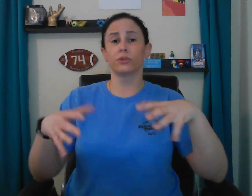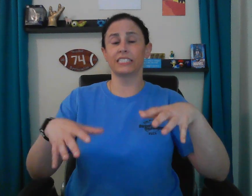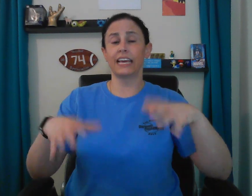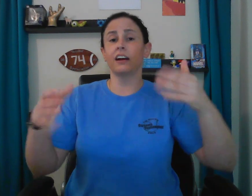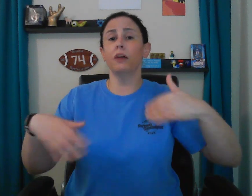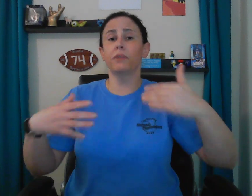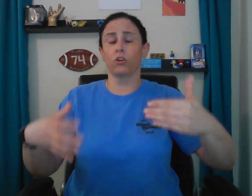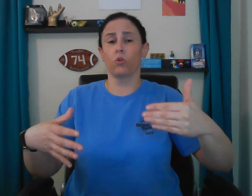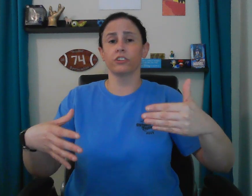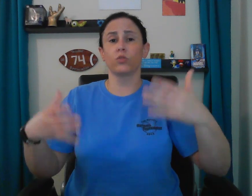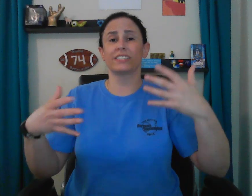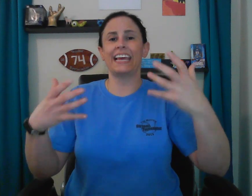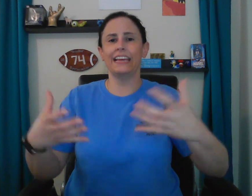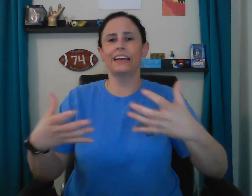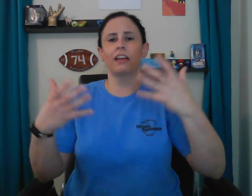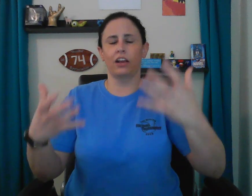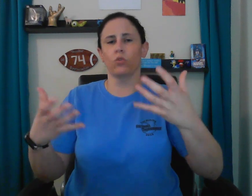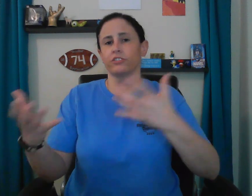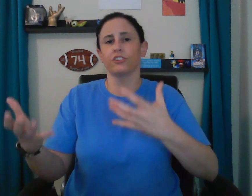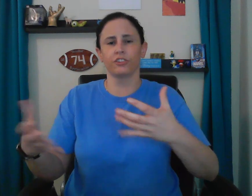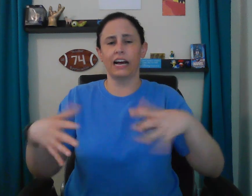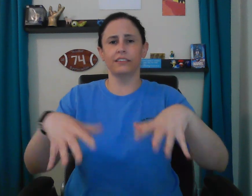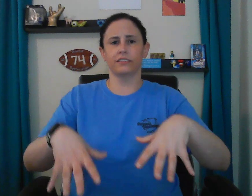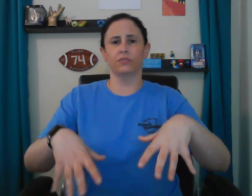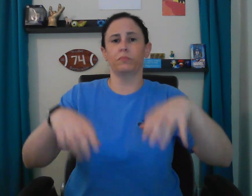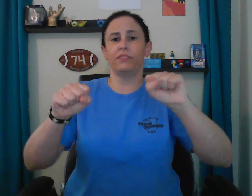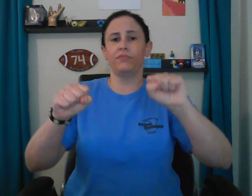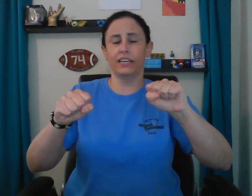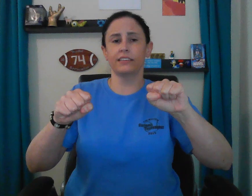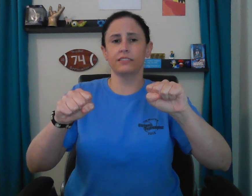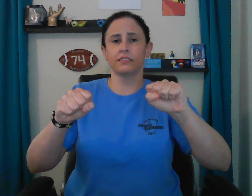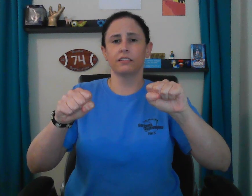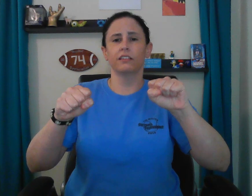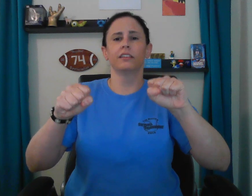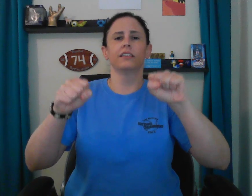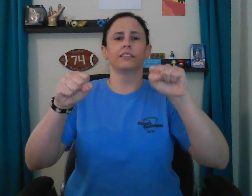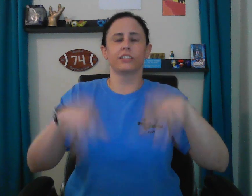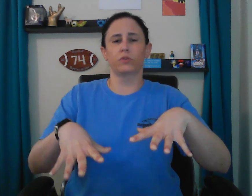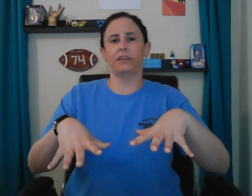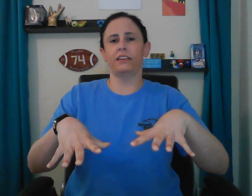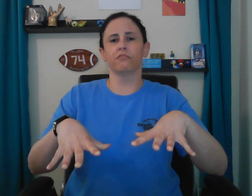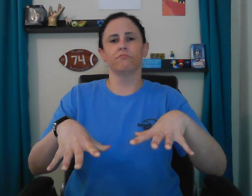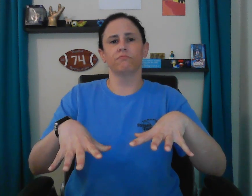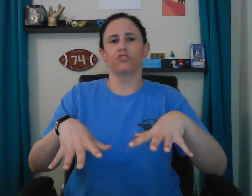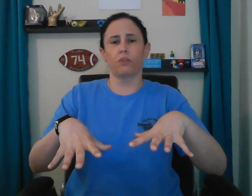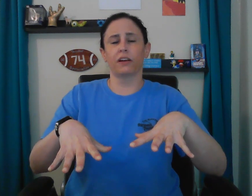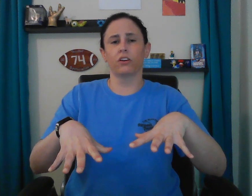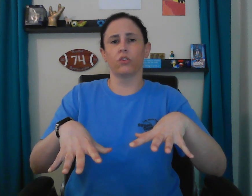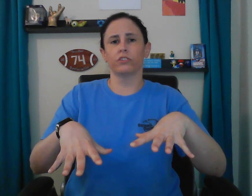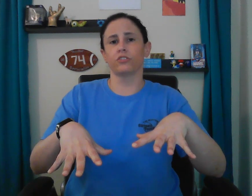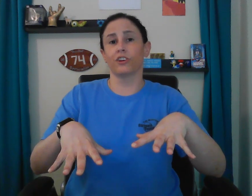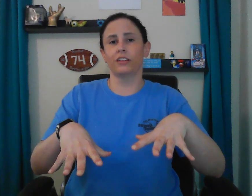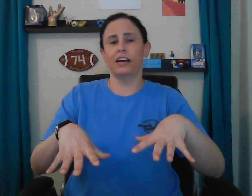to take up a course or take a course or class would be this. This would be dropping a course or a